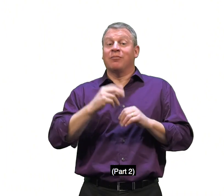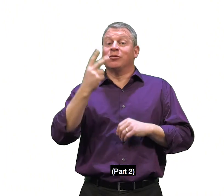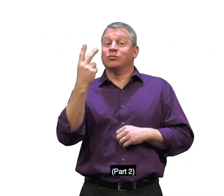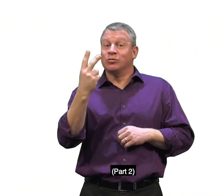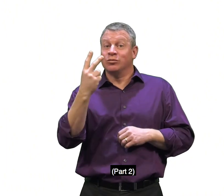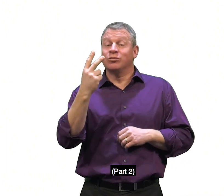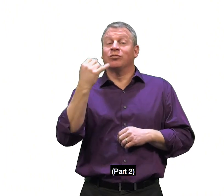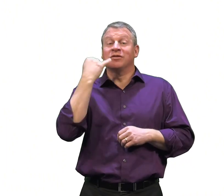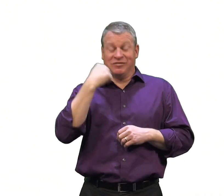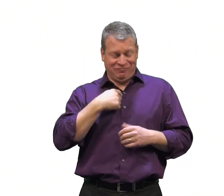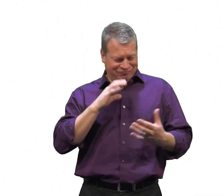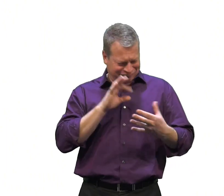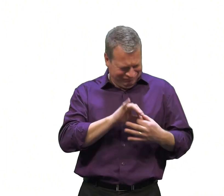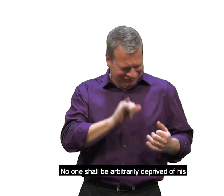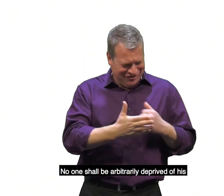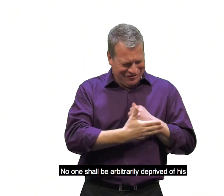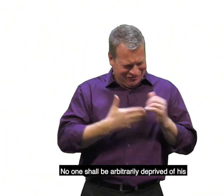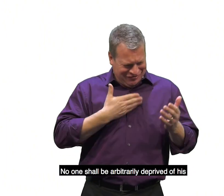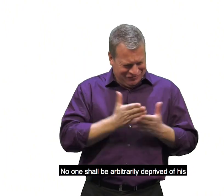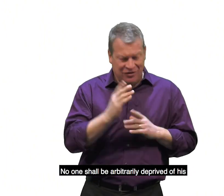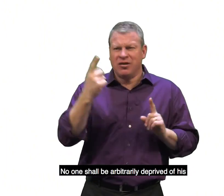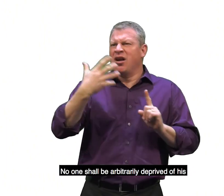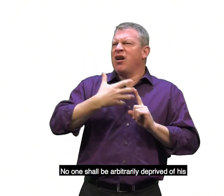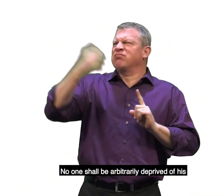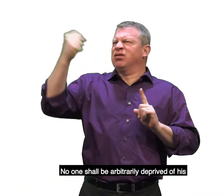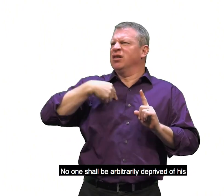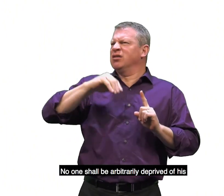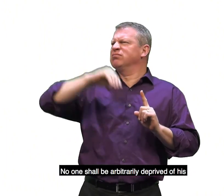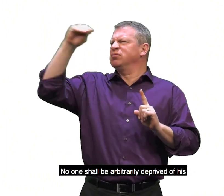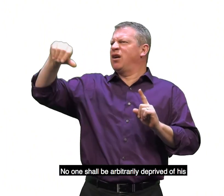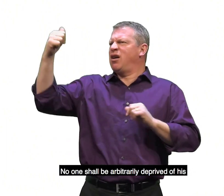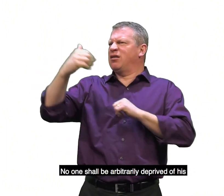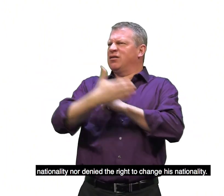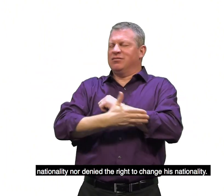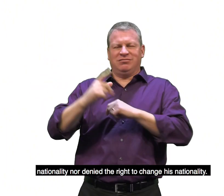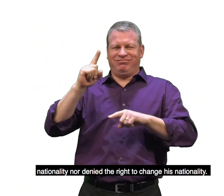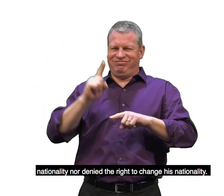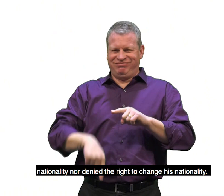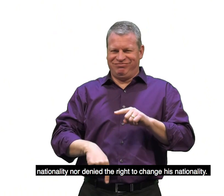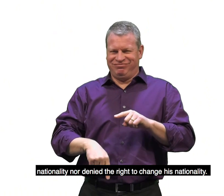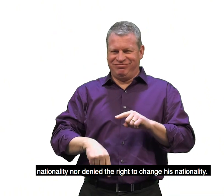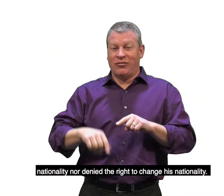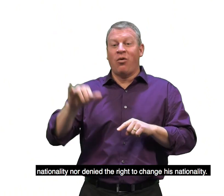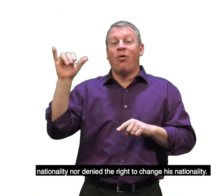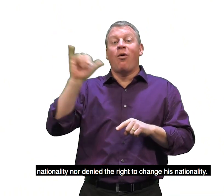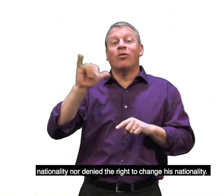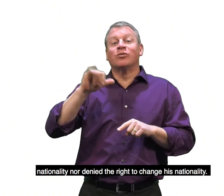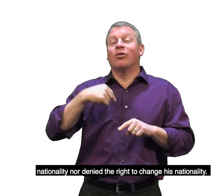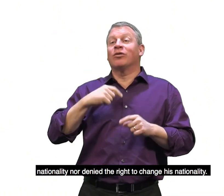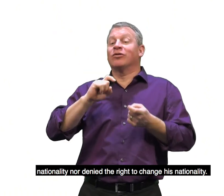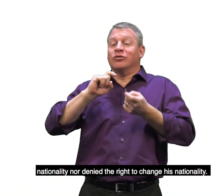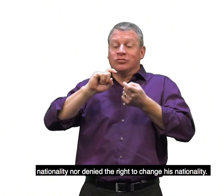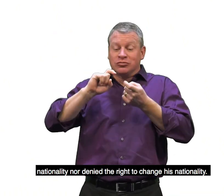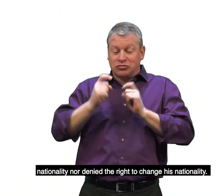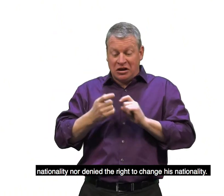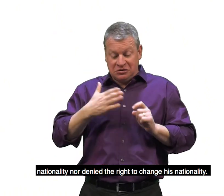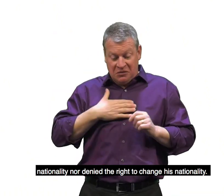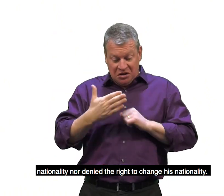Part 2. No one shall be arbitrarily deprived of his nationality nor denied the right to change